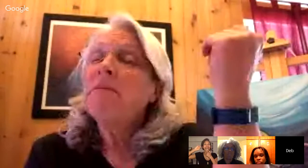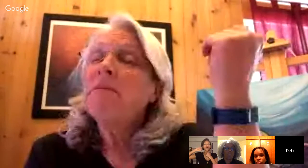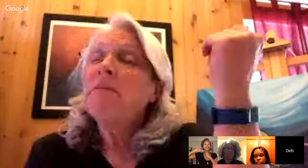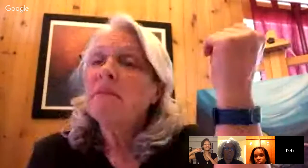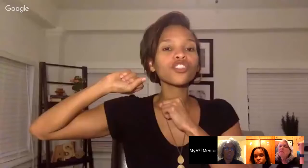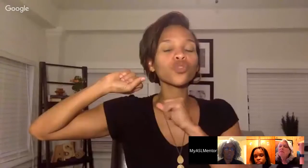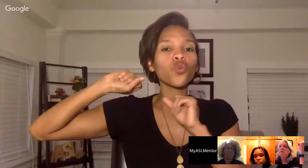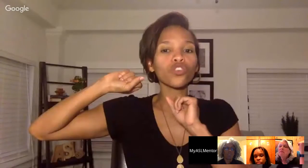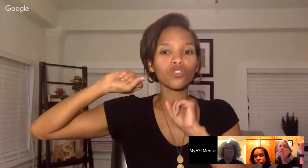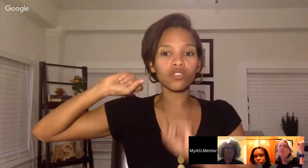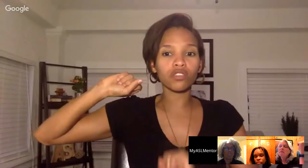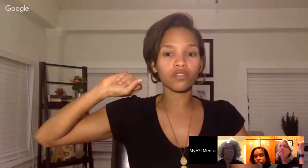Out of this world.